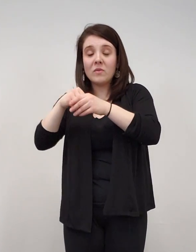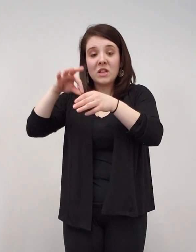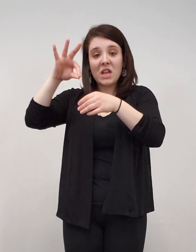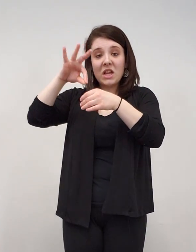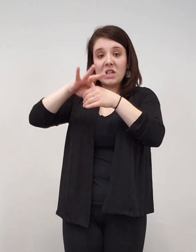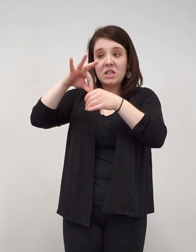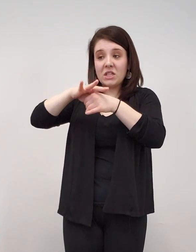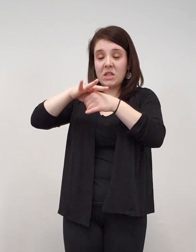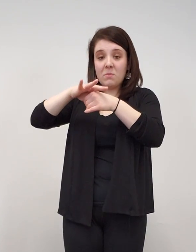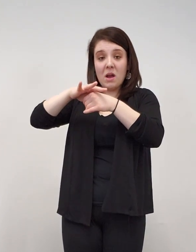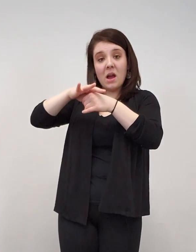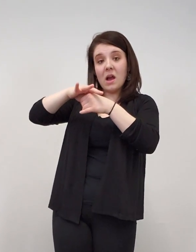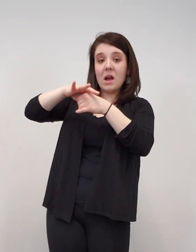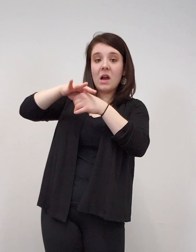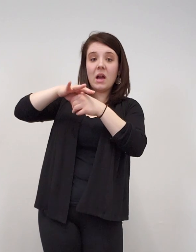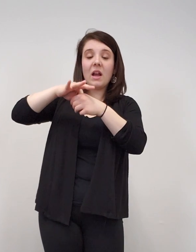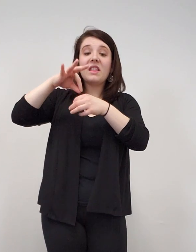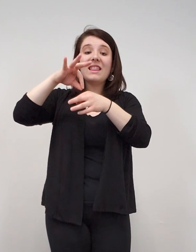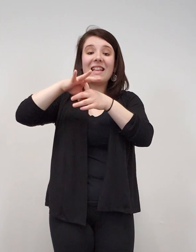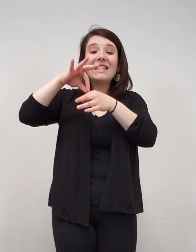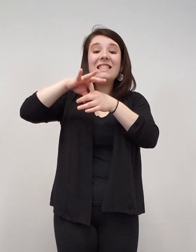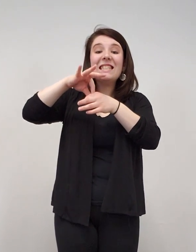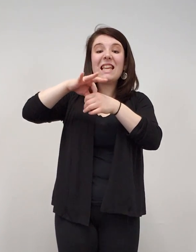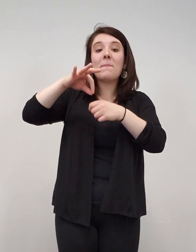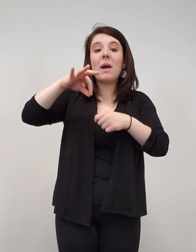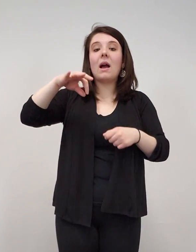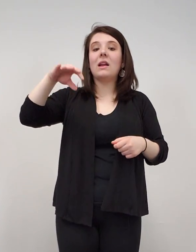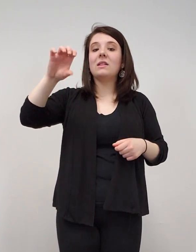Wyoming. Harding died of a heart attack